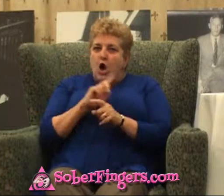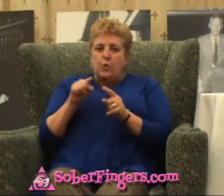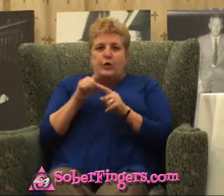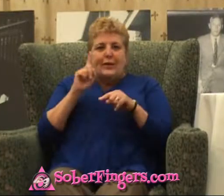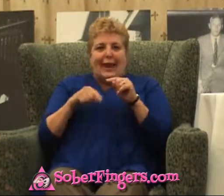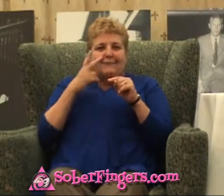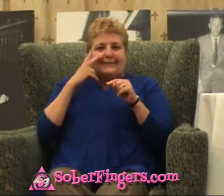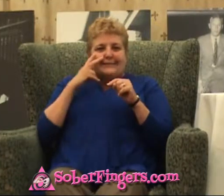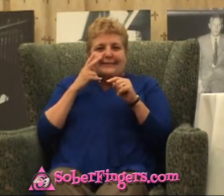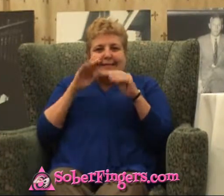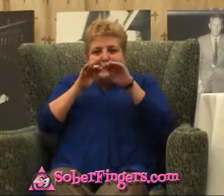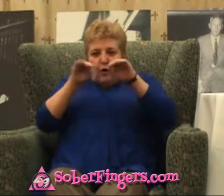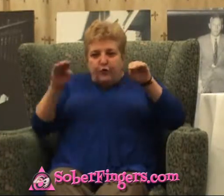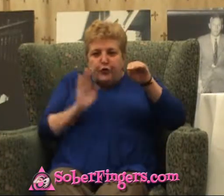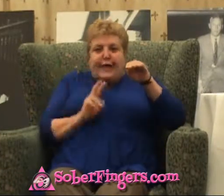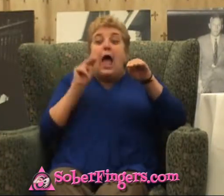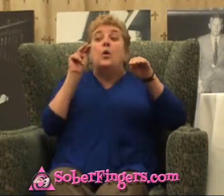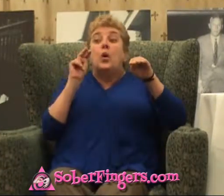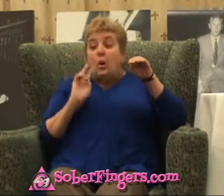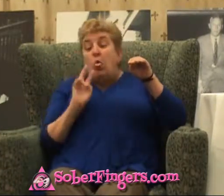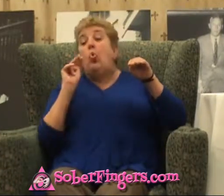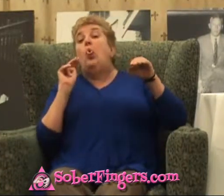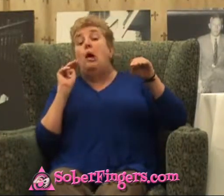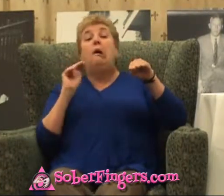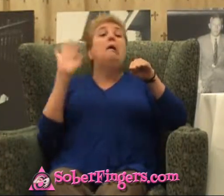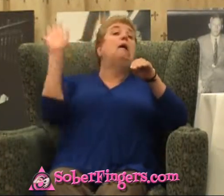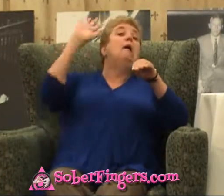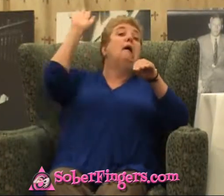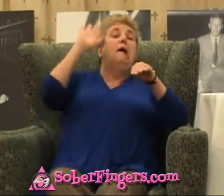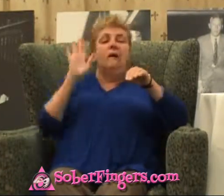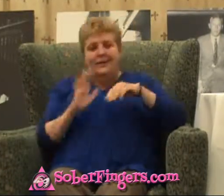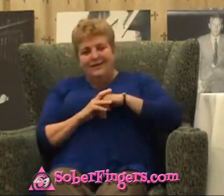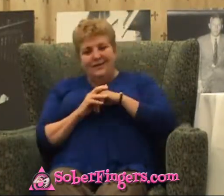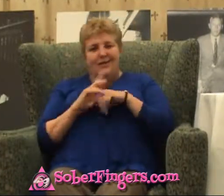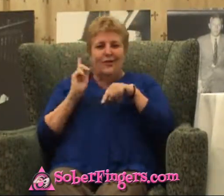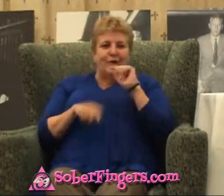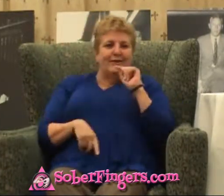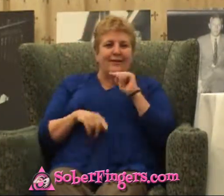counter at the liquor store. So, you know, what I had to do is I just learned